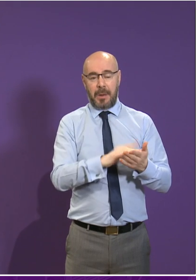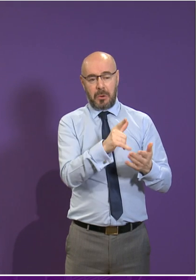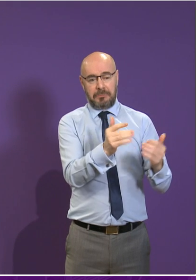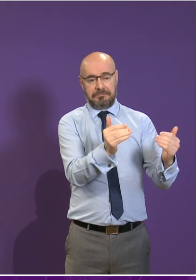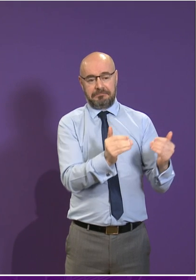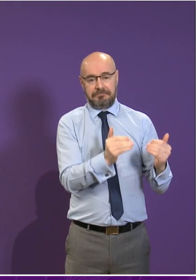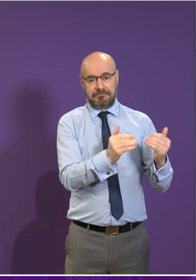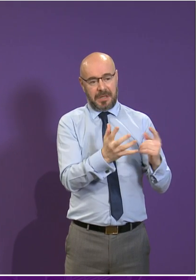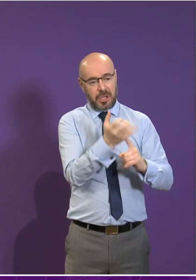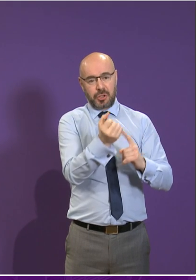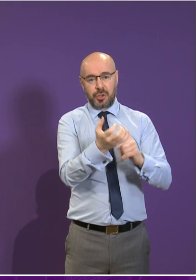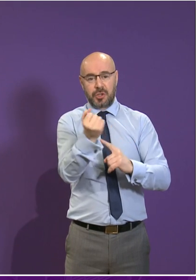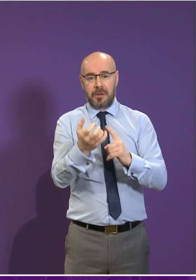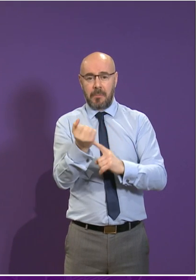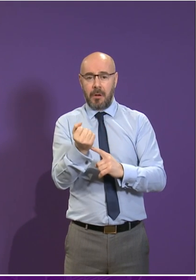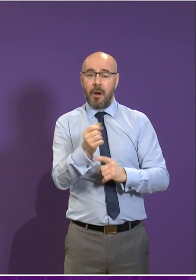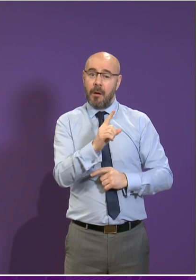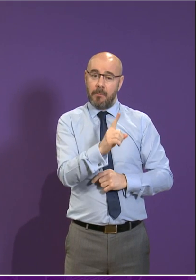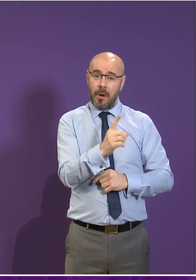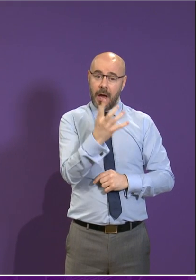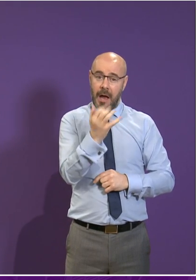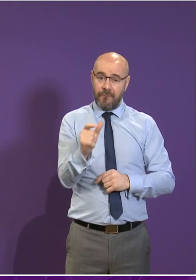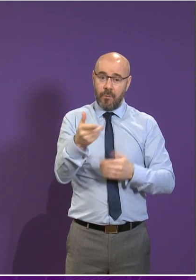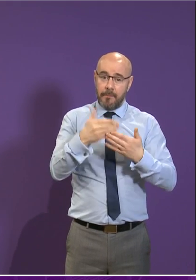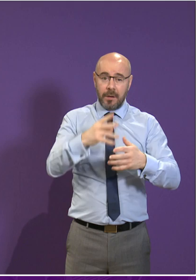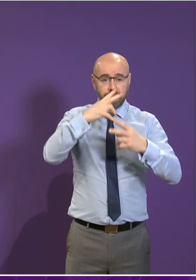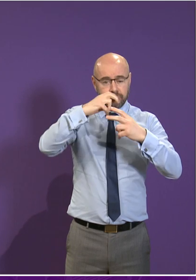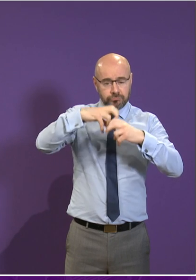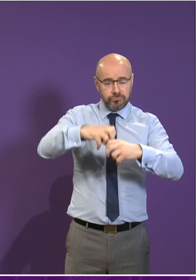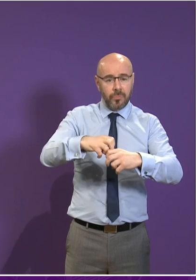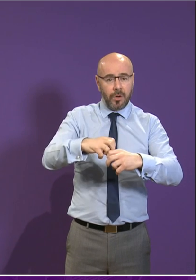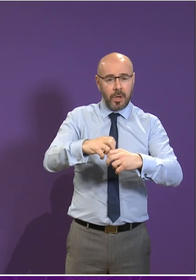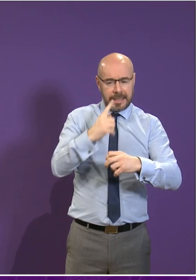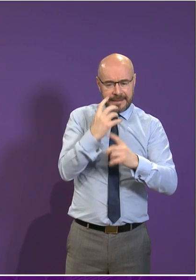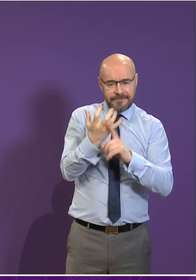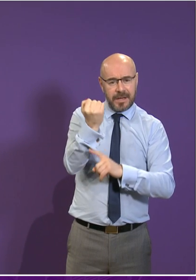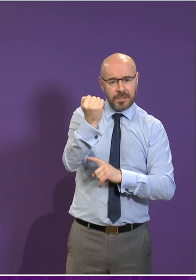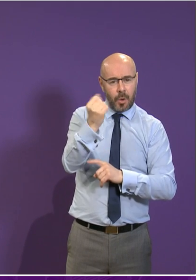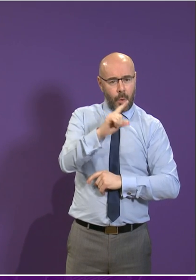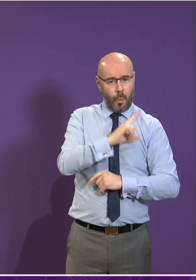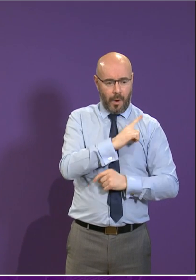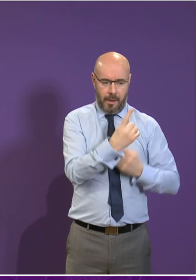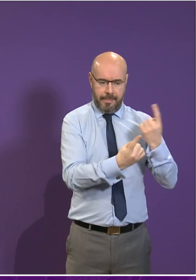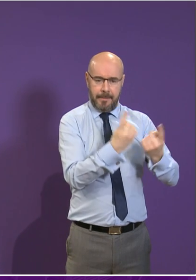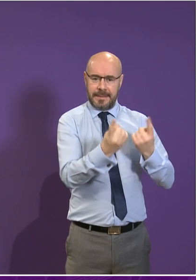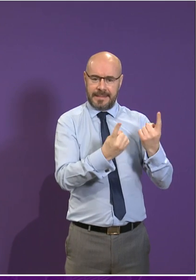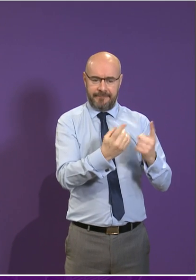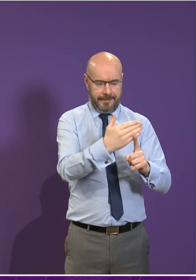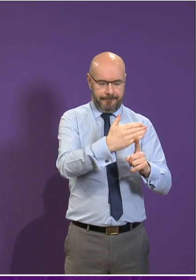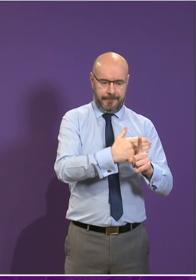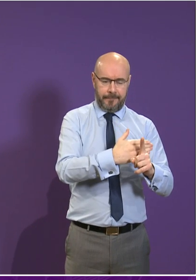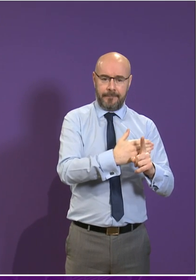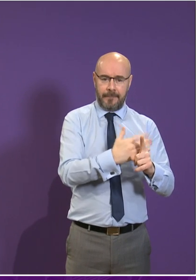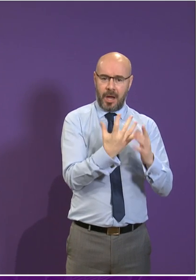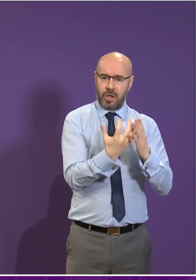What other reasons are there, or have you done any work to find out what other reasons there are for the lower attainment levels?